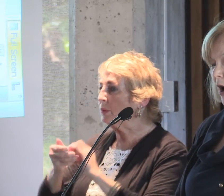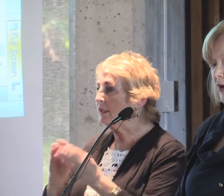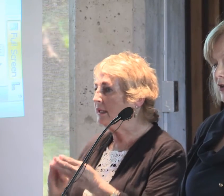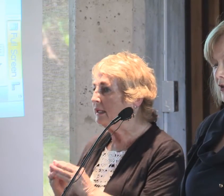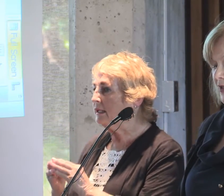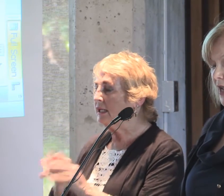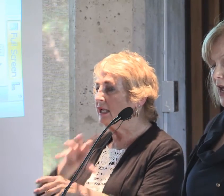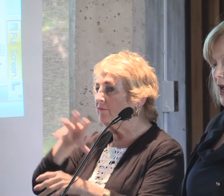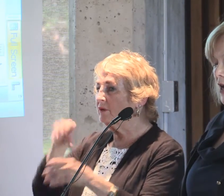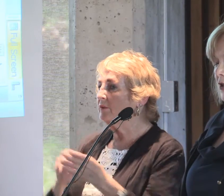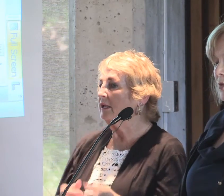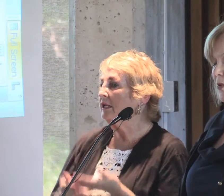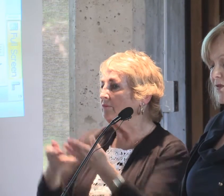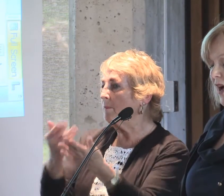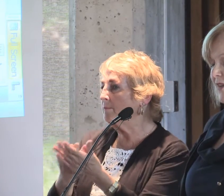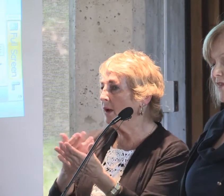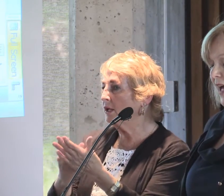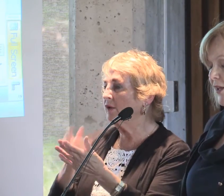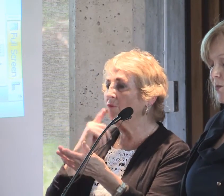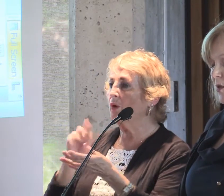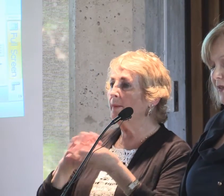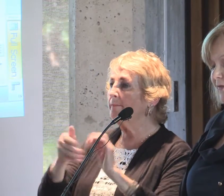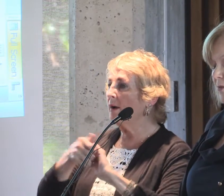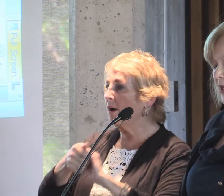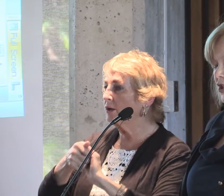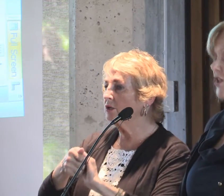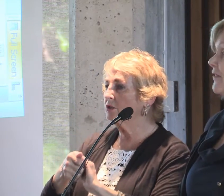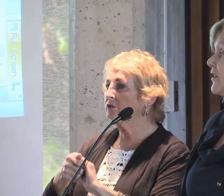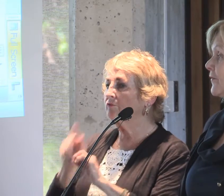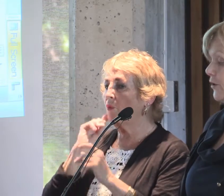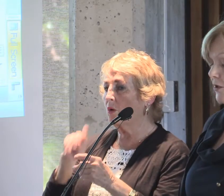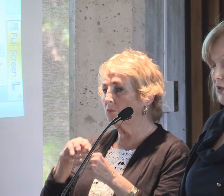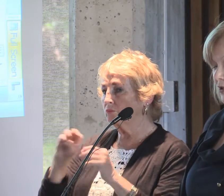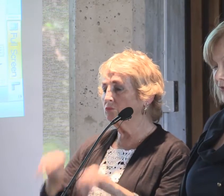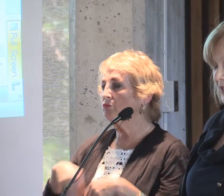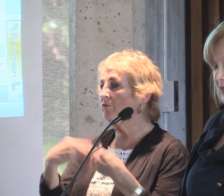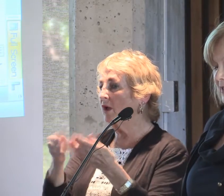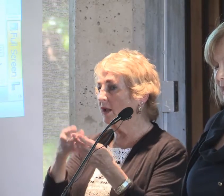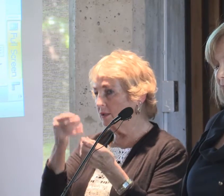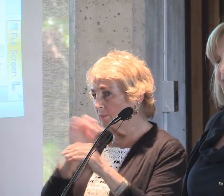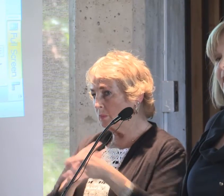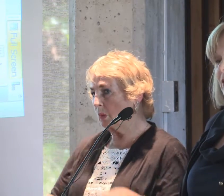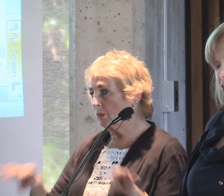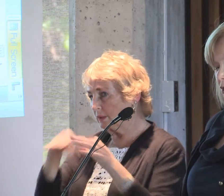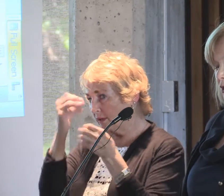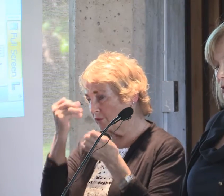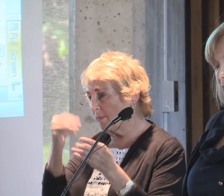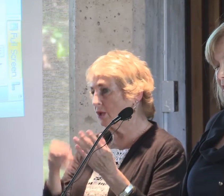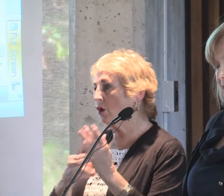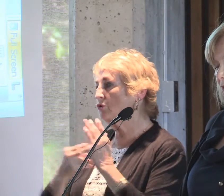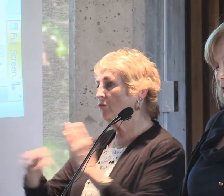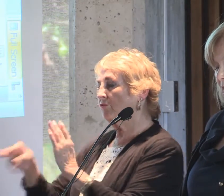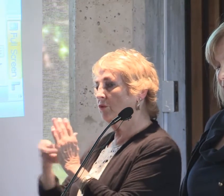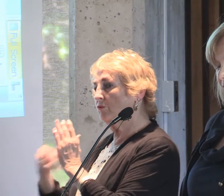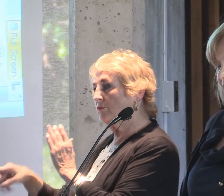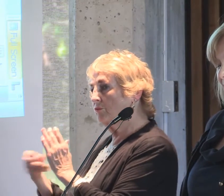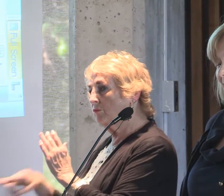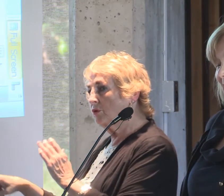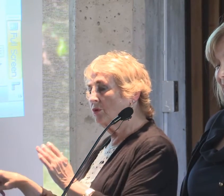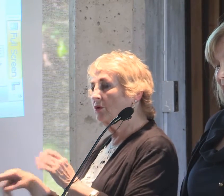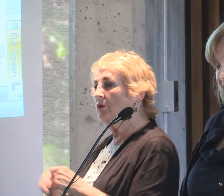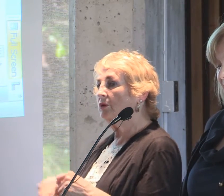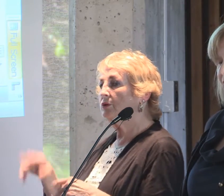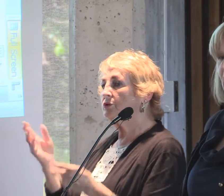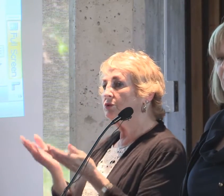community partners to provide valuable information and referral services and to do exclusive